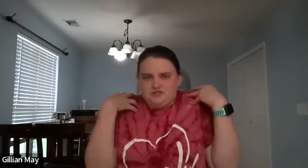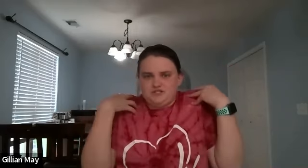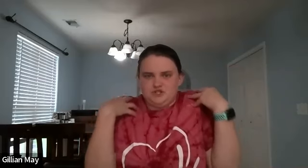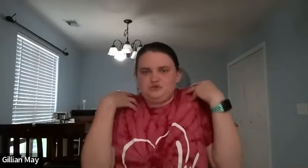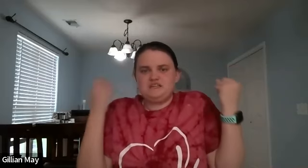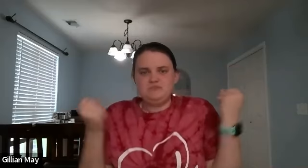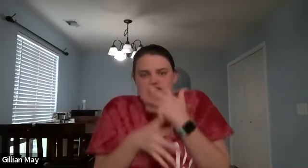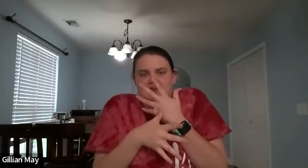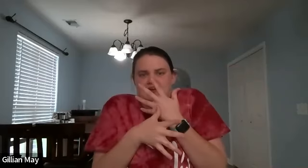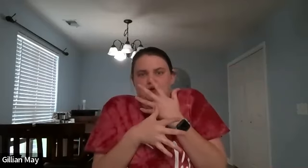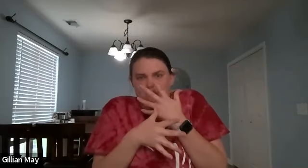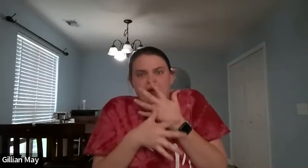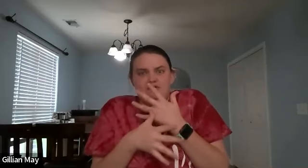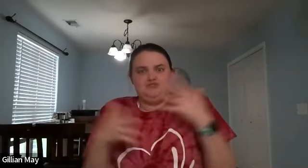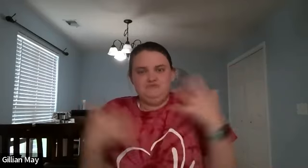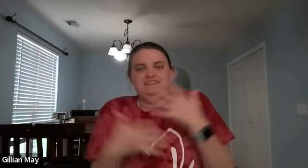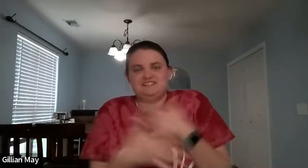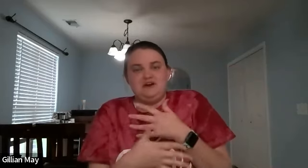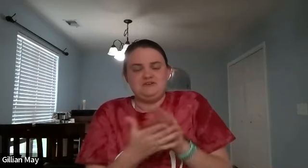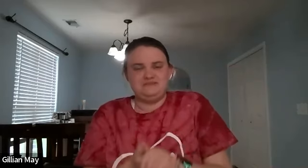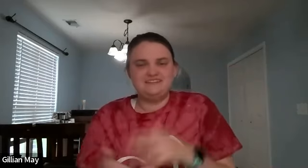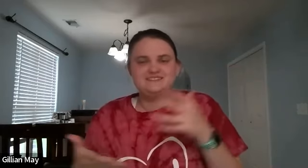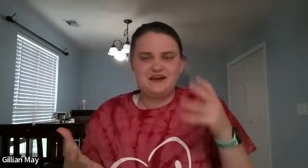my shoulders up with it, like, wow, you really startled me. So,